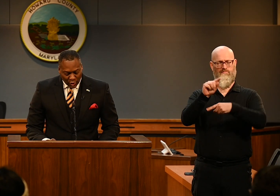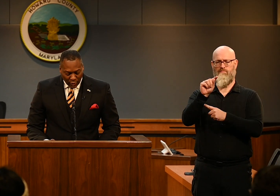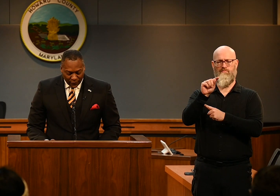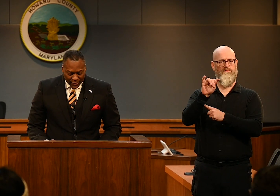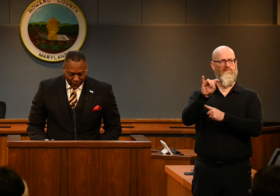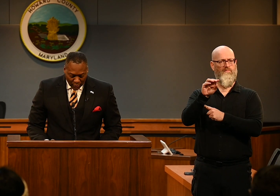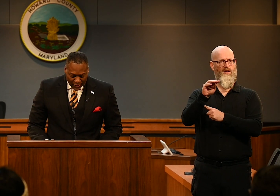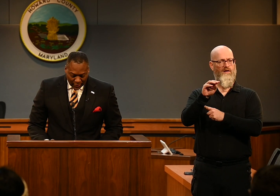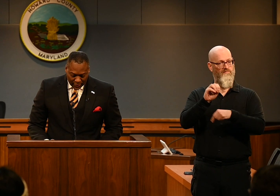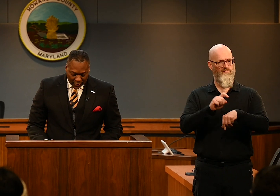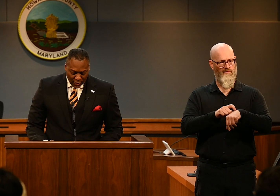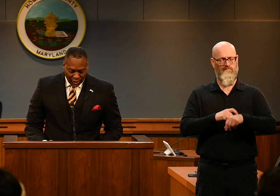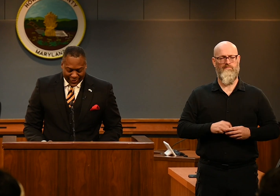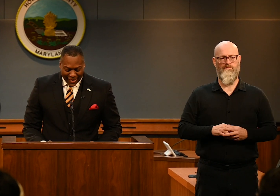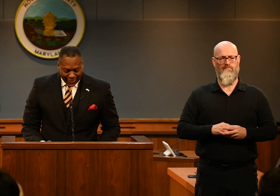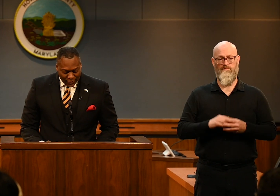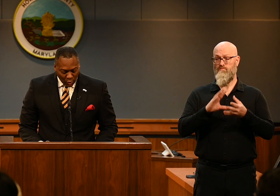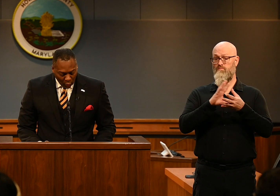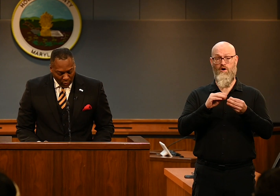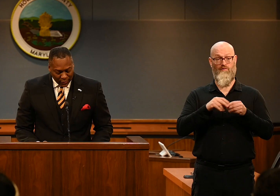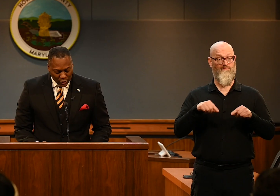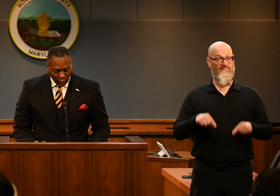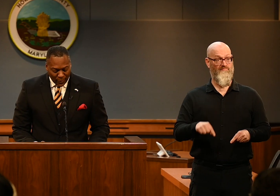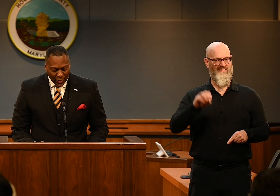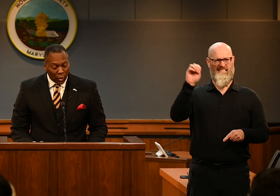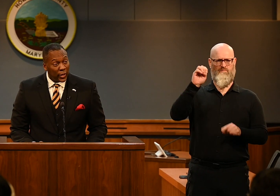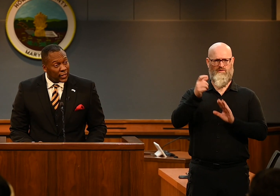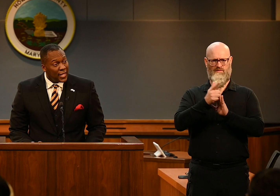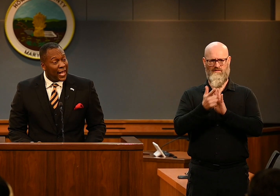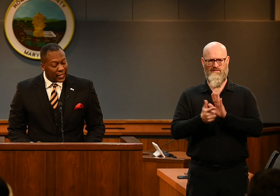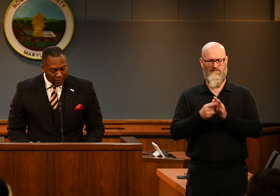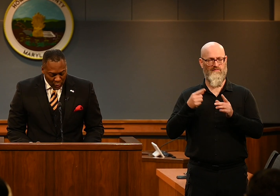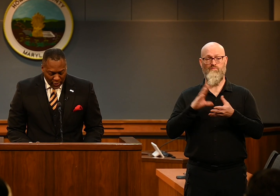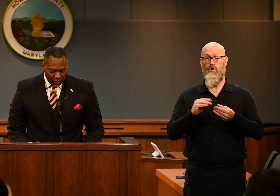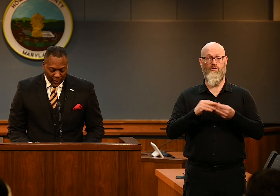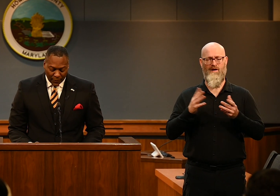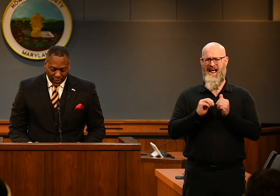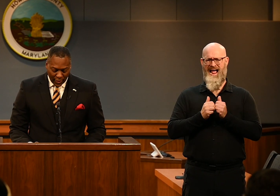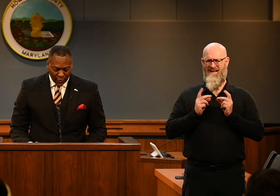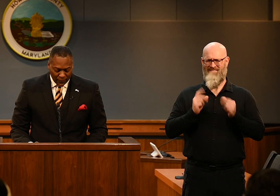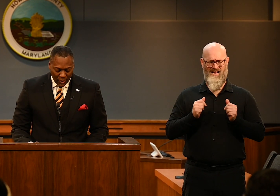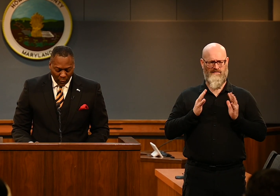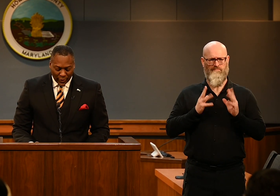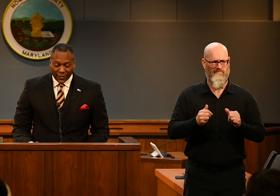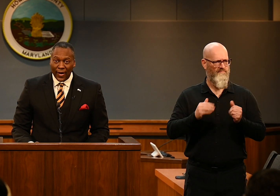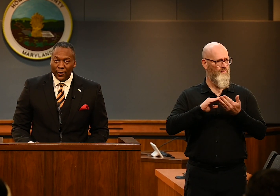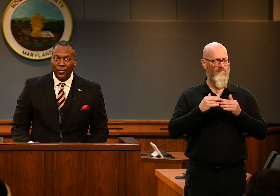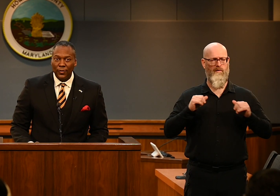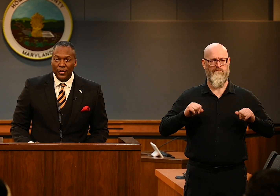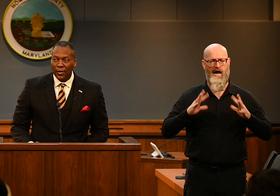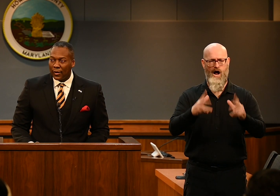Because the story of this emergency legislation is at its core a story about how quickly a community can come together when